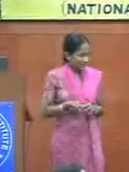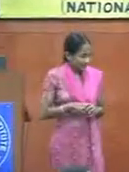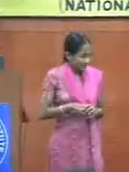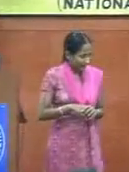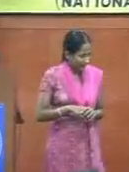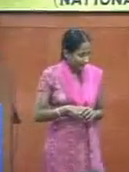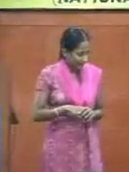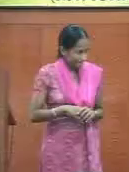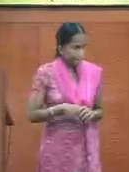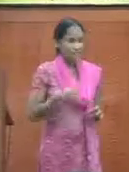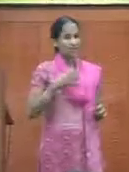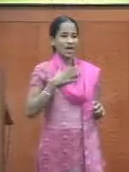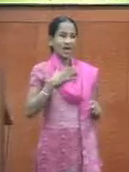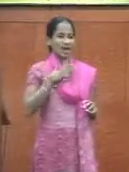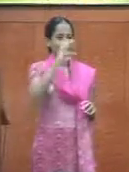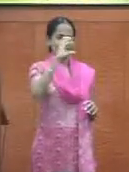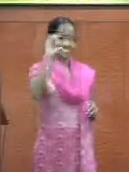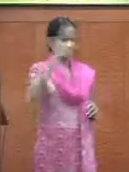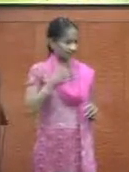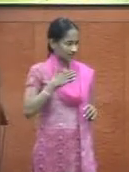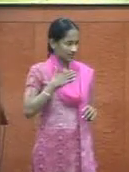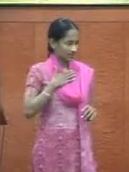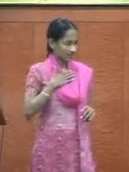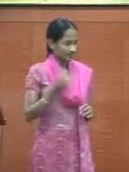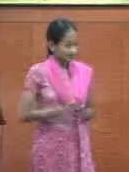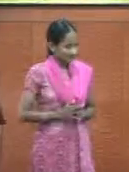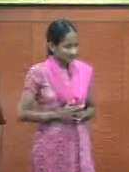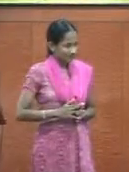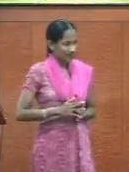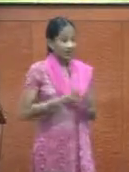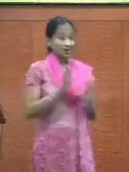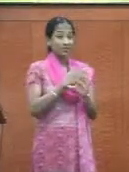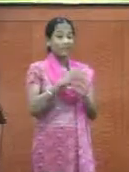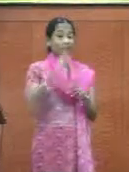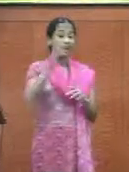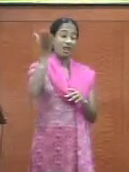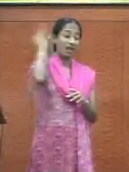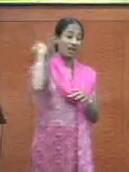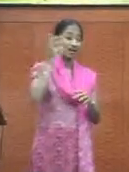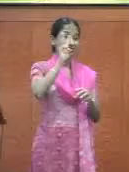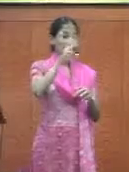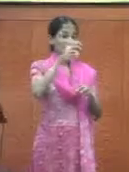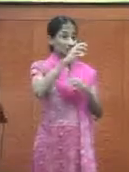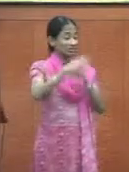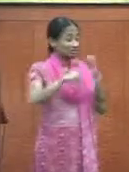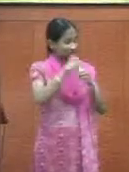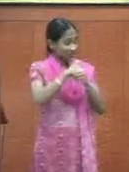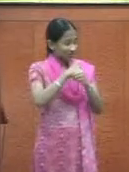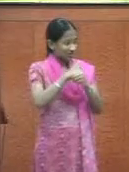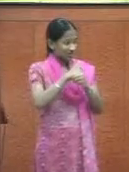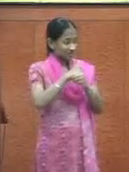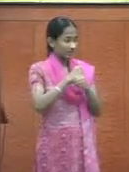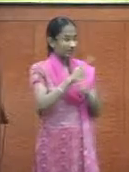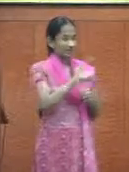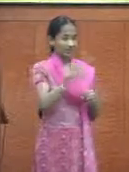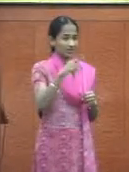or executive committee situation. I'm in the CEC. I've been raising for last 3 years that there is no person